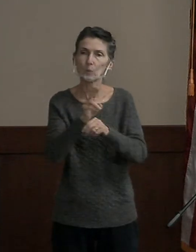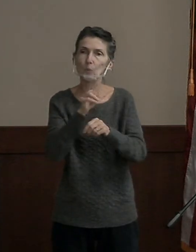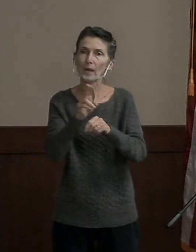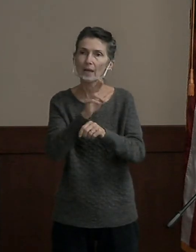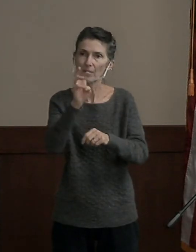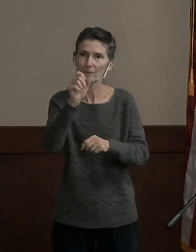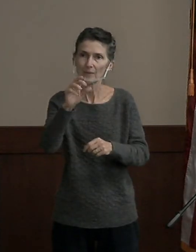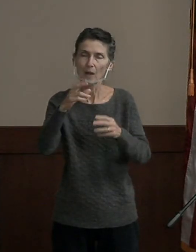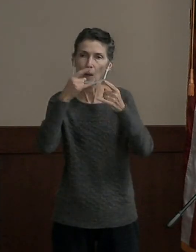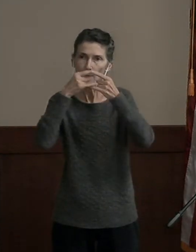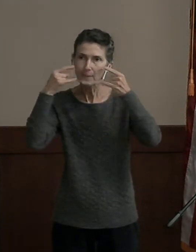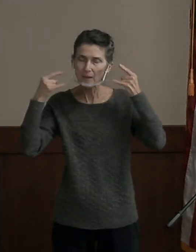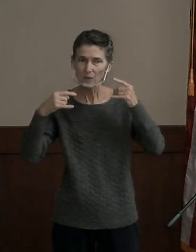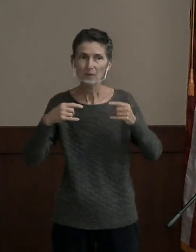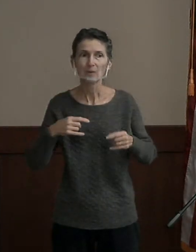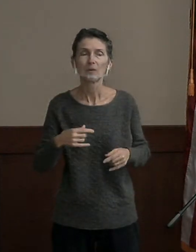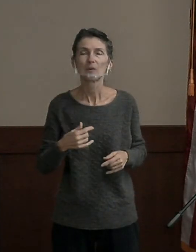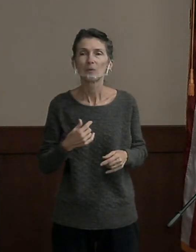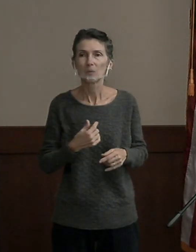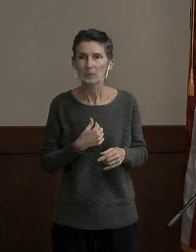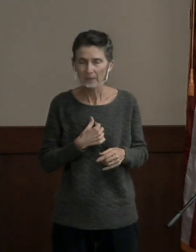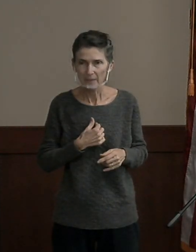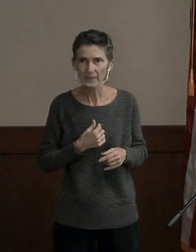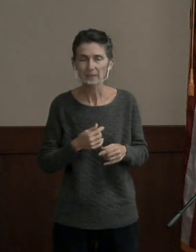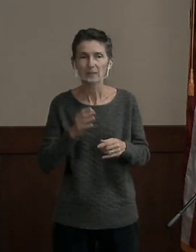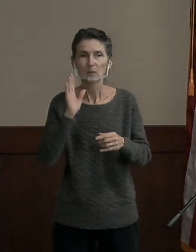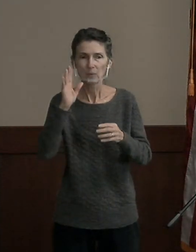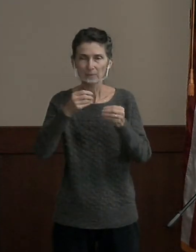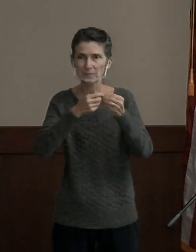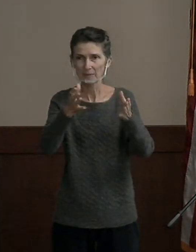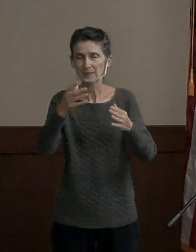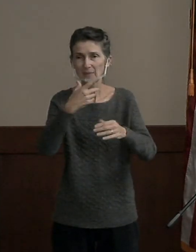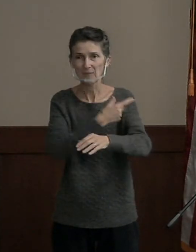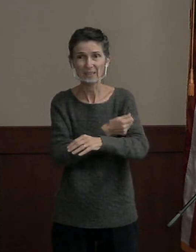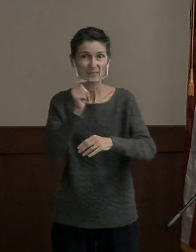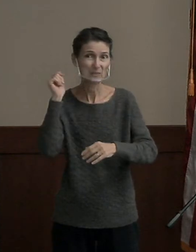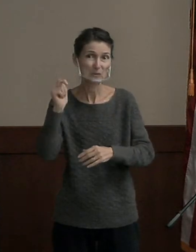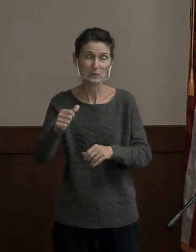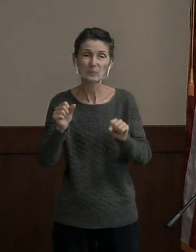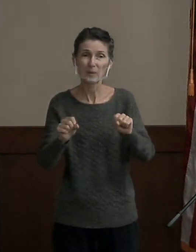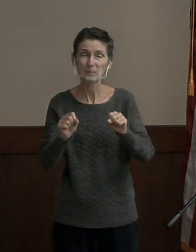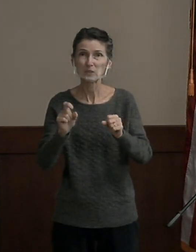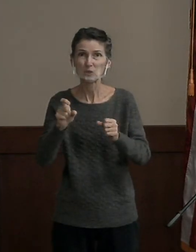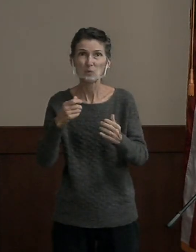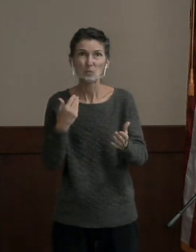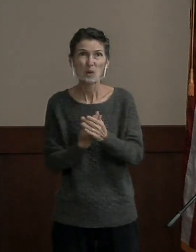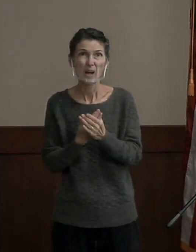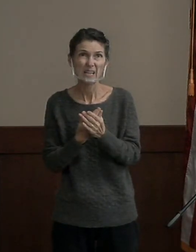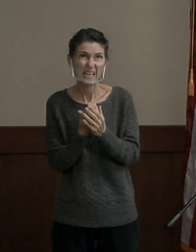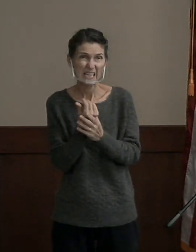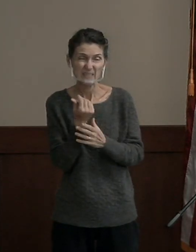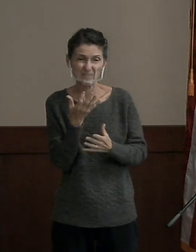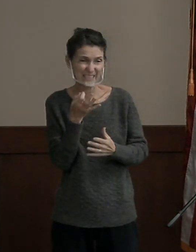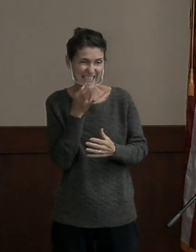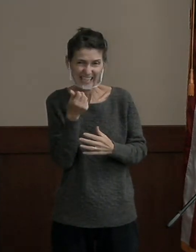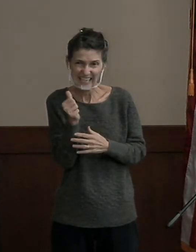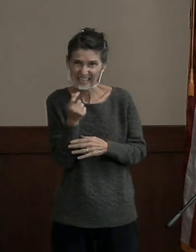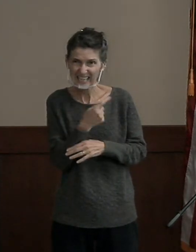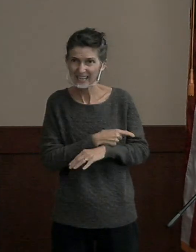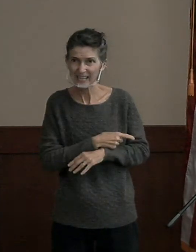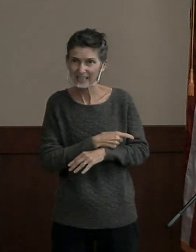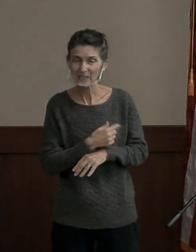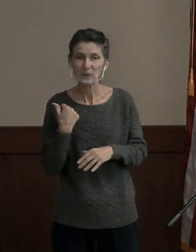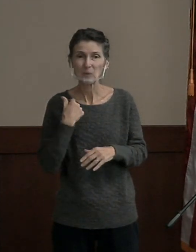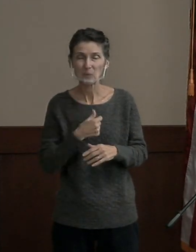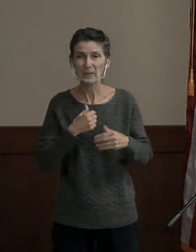with hope is the vaccine, and we will be deploying that as quick as possible. Those should be arriving any day. We